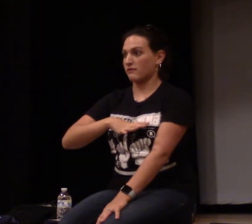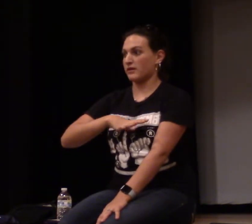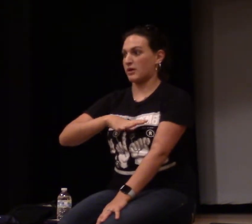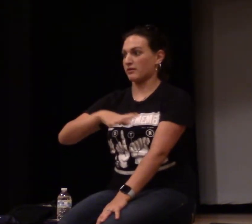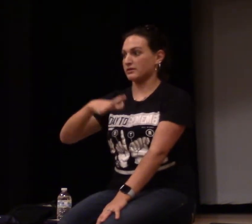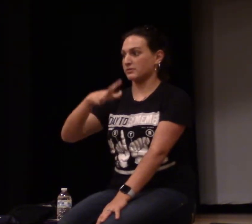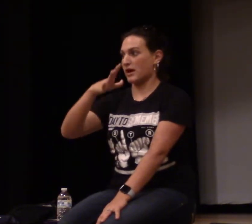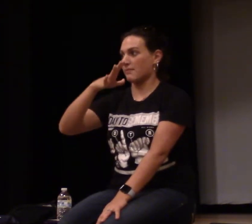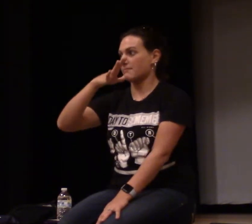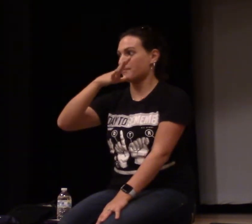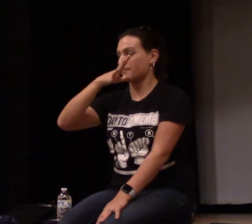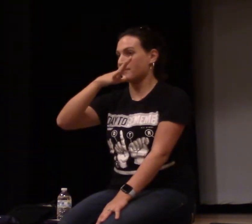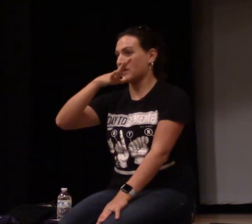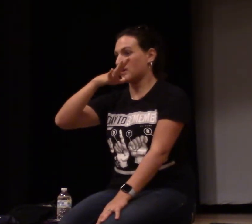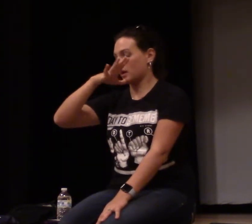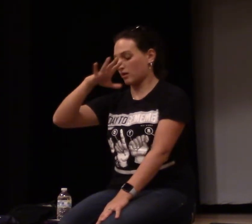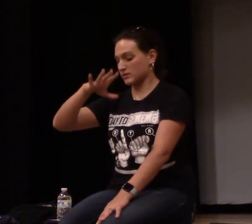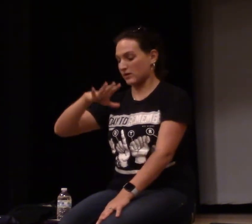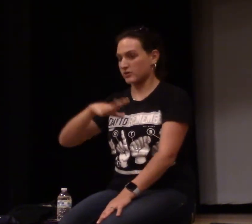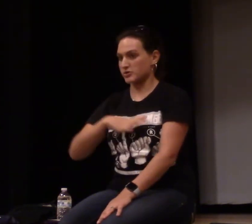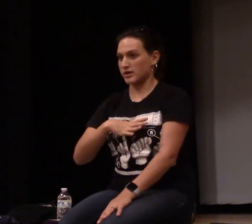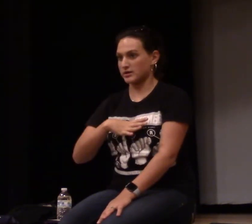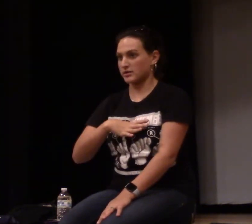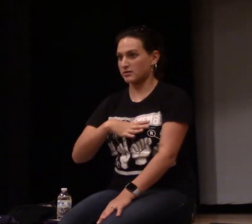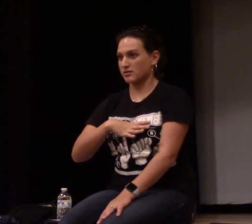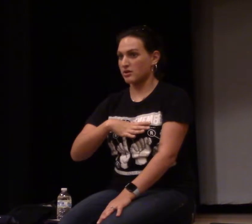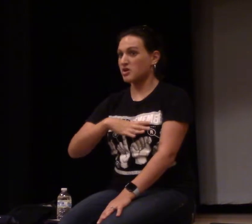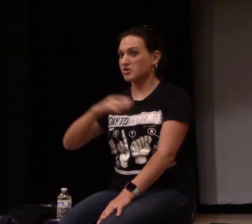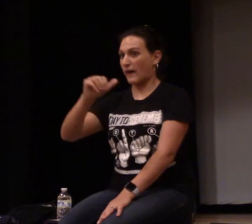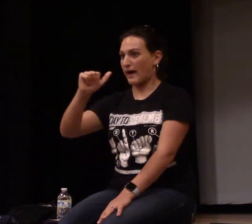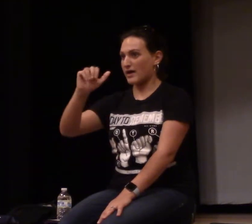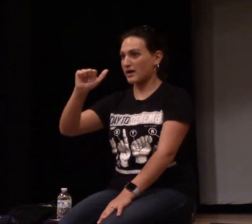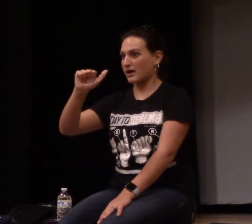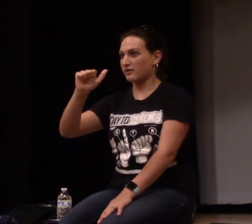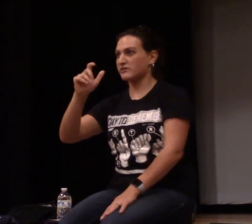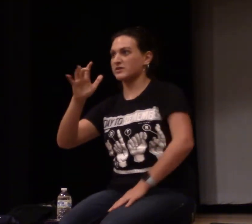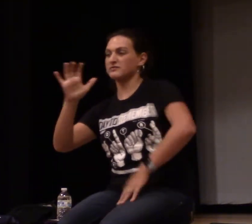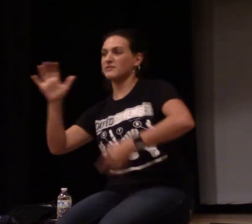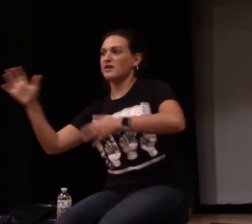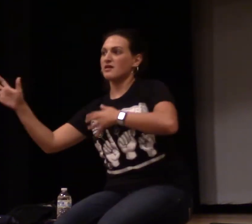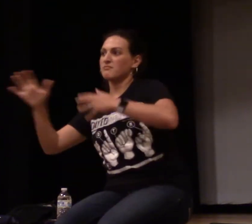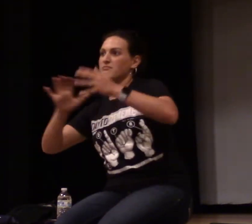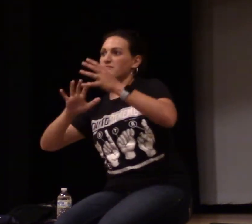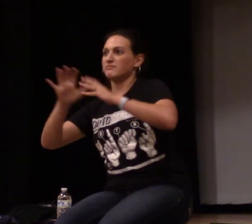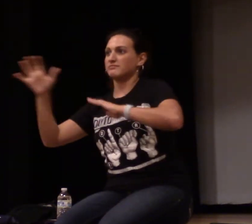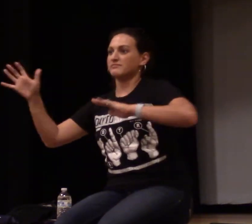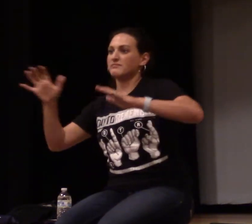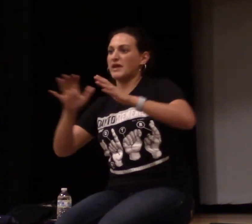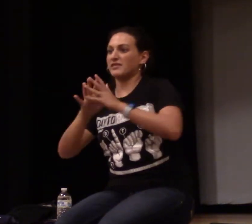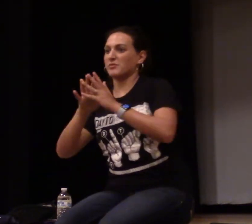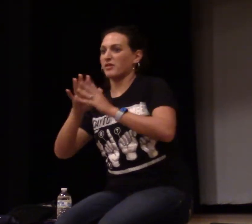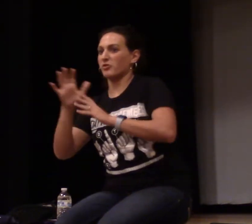Female is mom and comes down to your chest. So I kind of, to make them a little bit